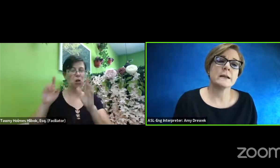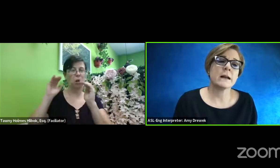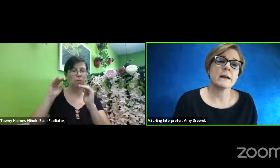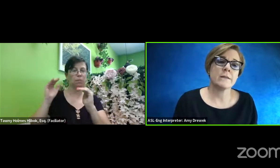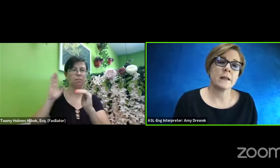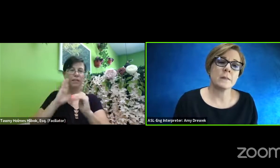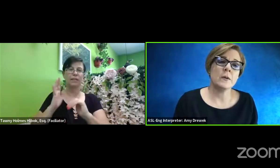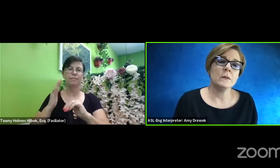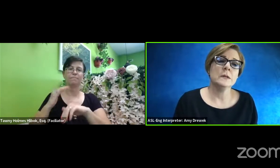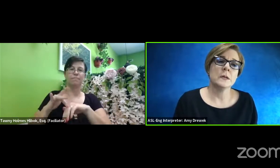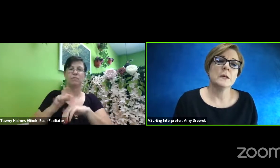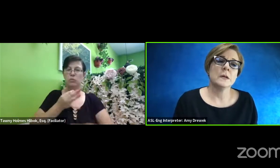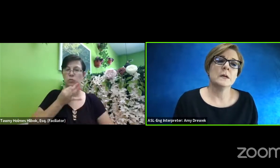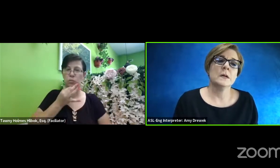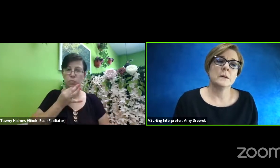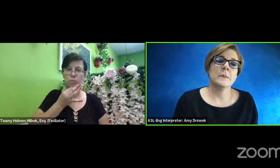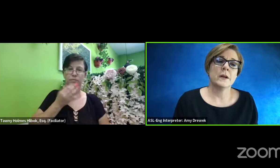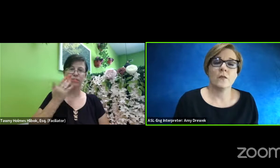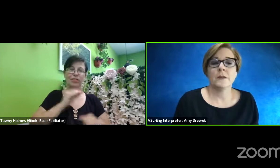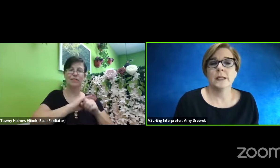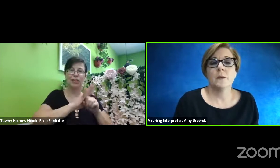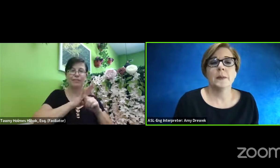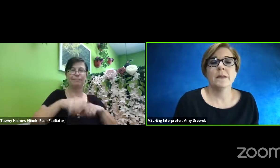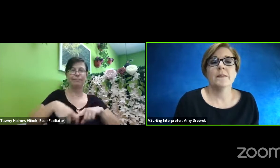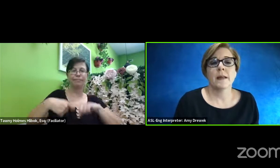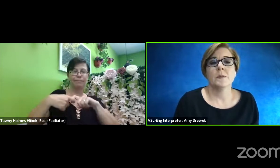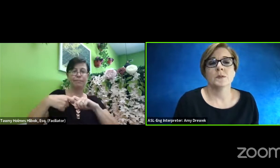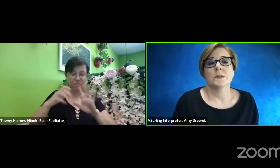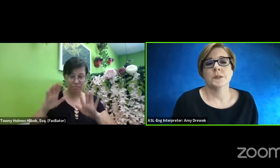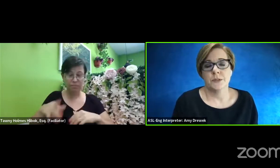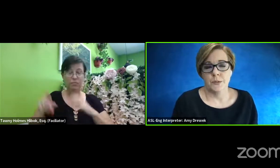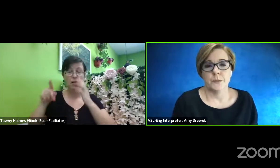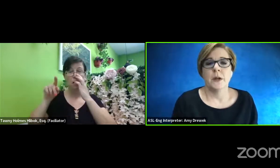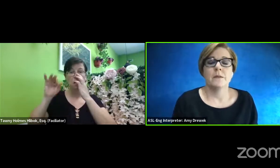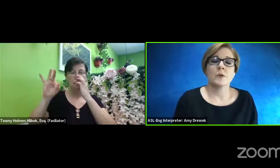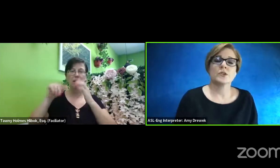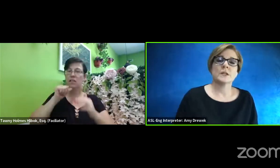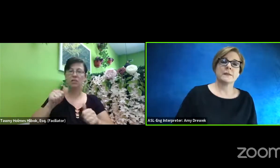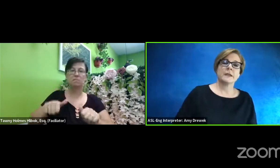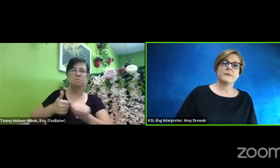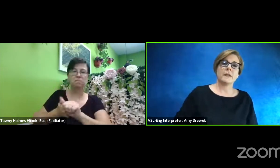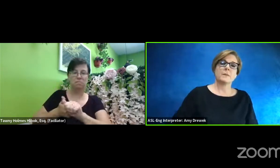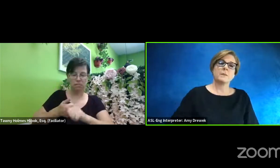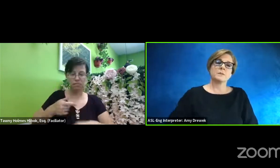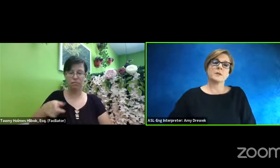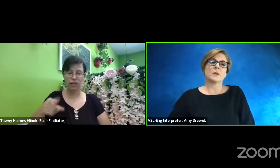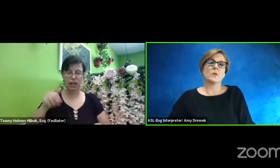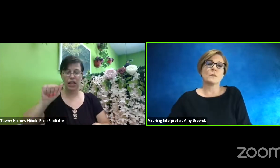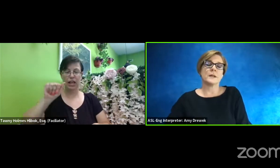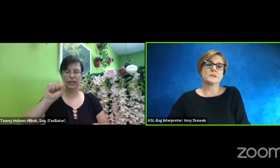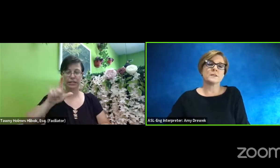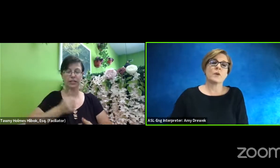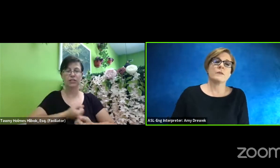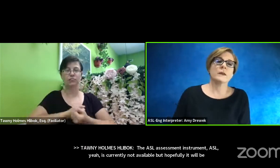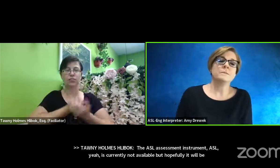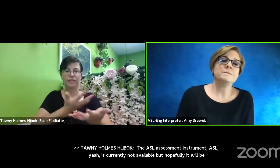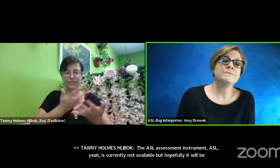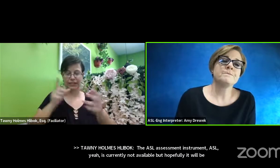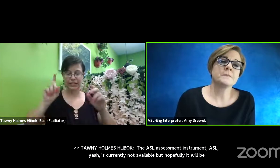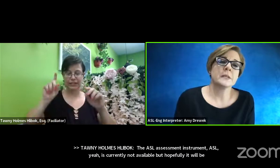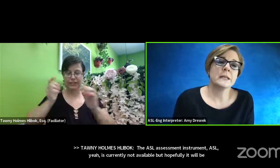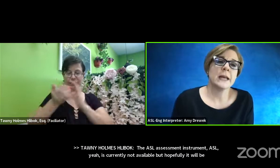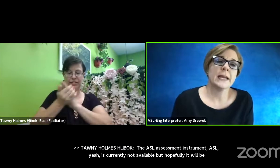is currently not available, but hopefully it will be available soon. Unfortunately, the development was put on hold because of